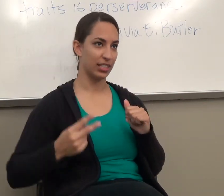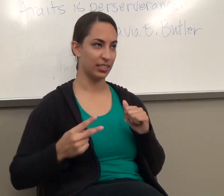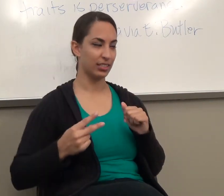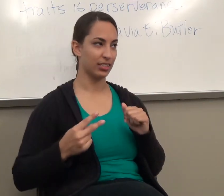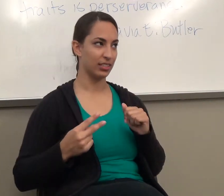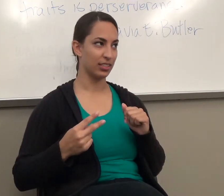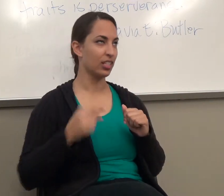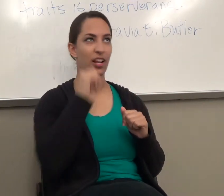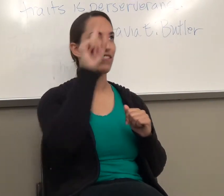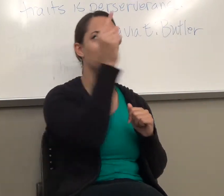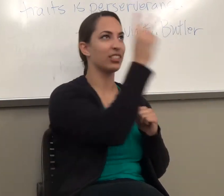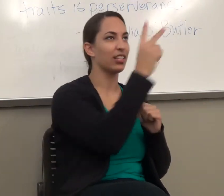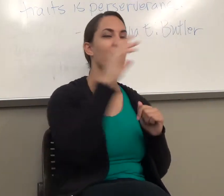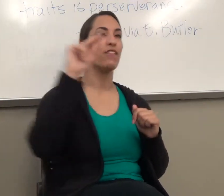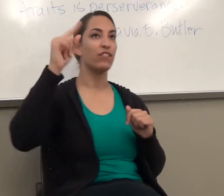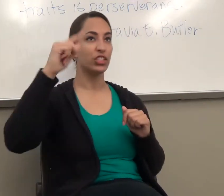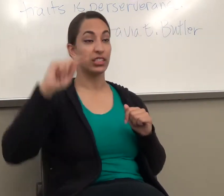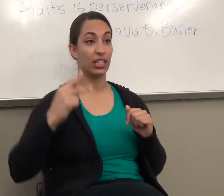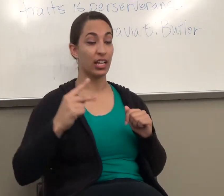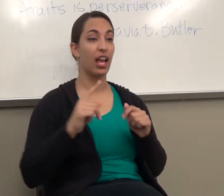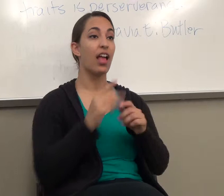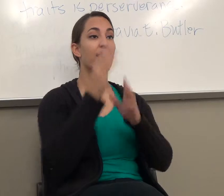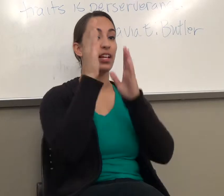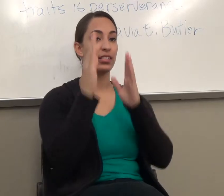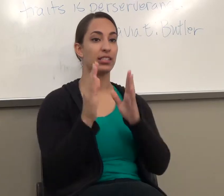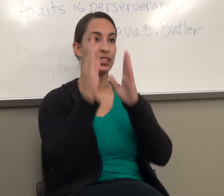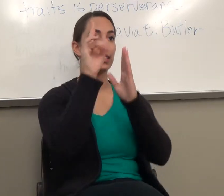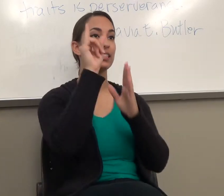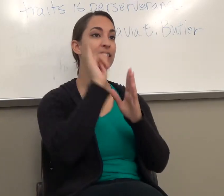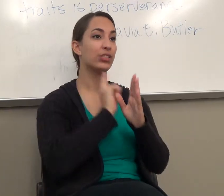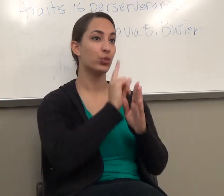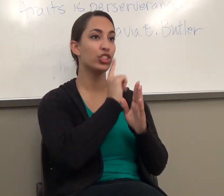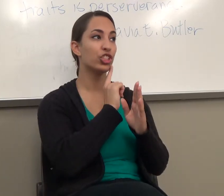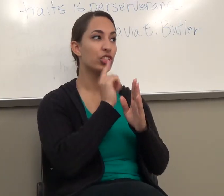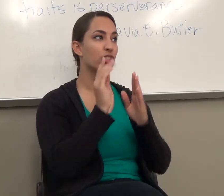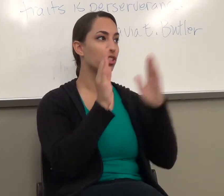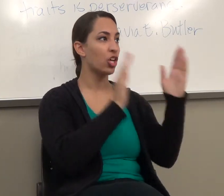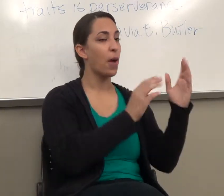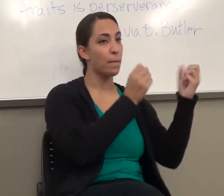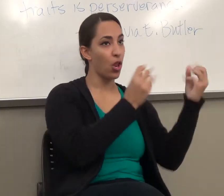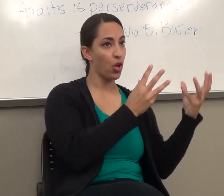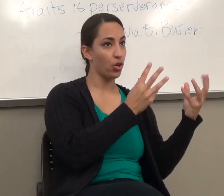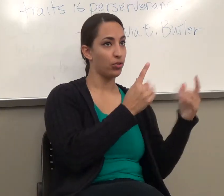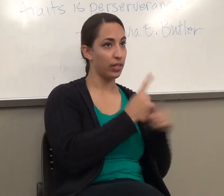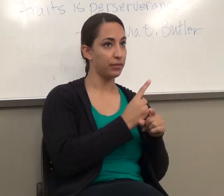And this is singular and plural. Remember that? We did that the other